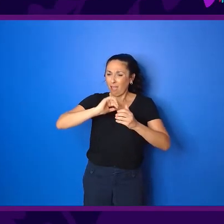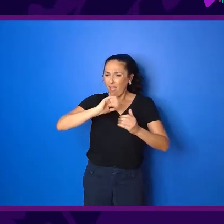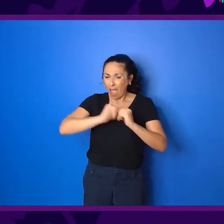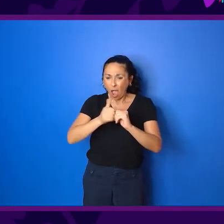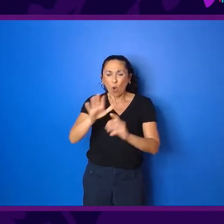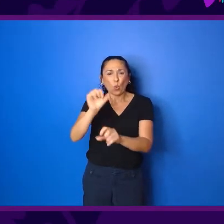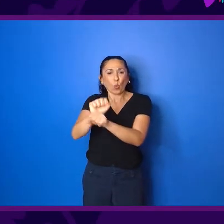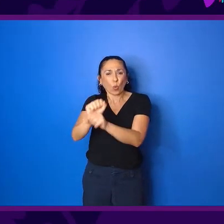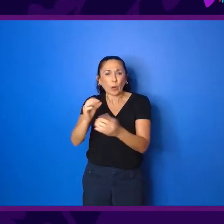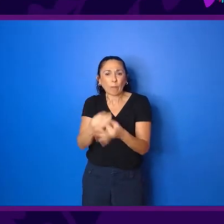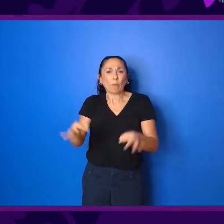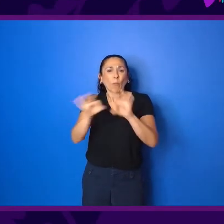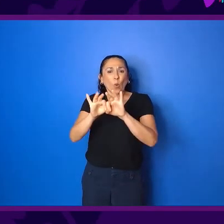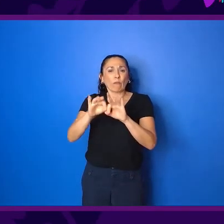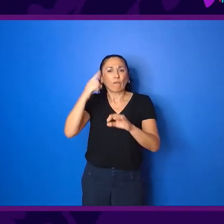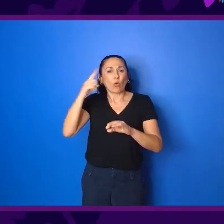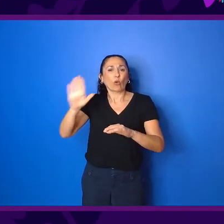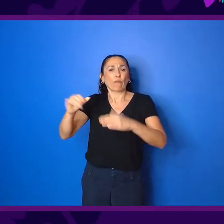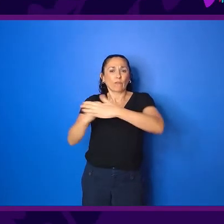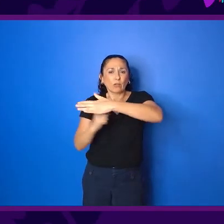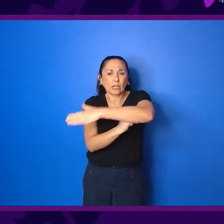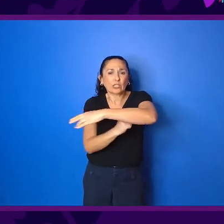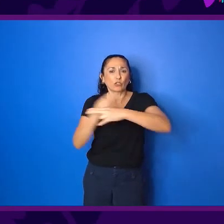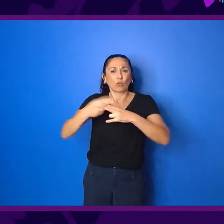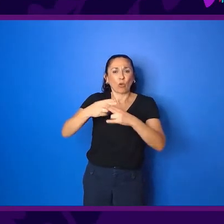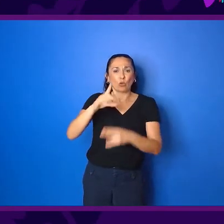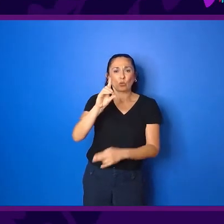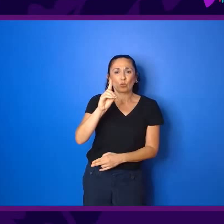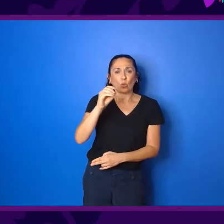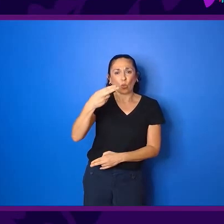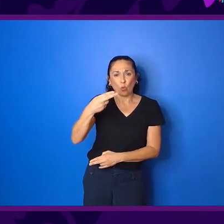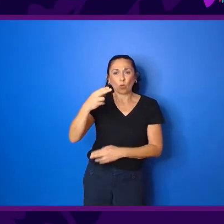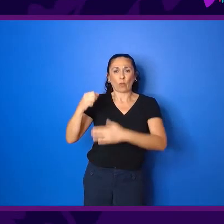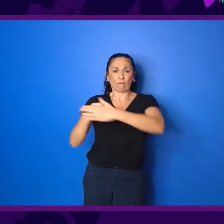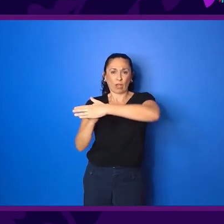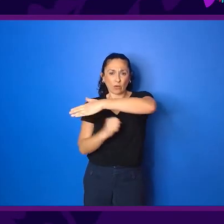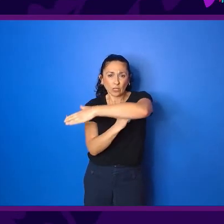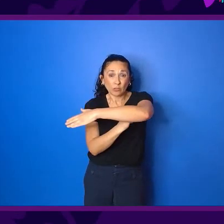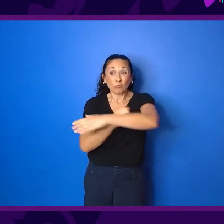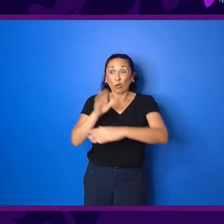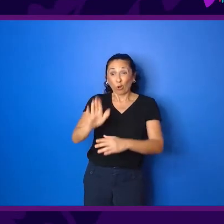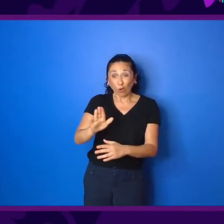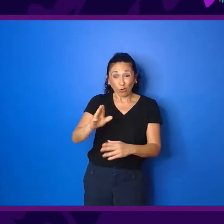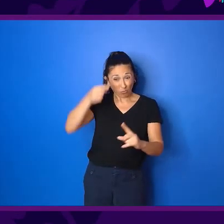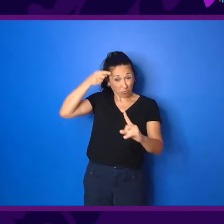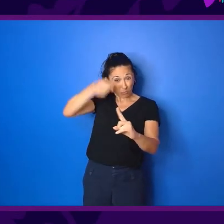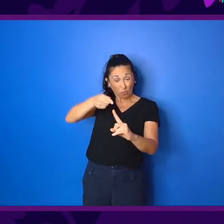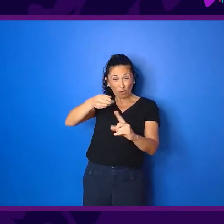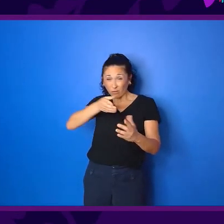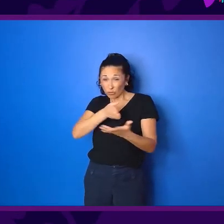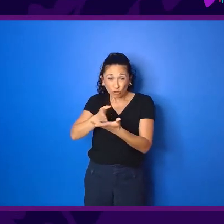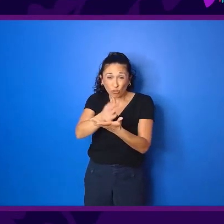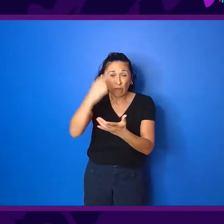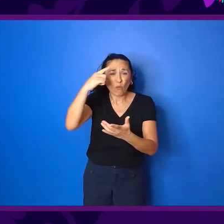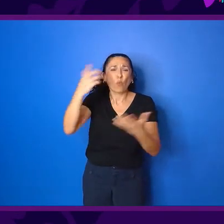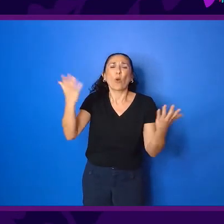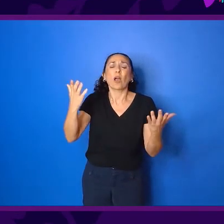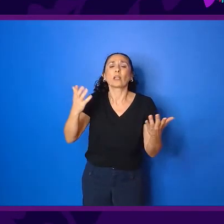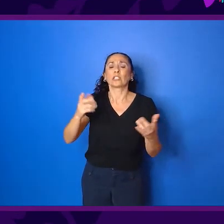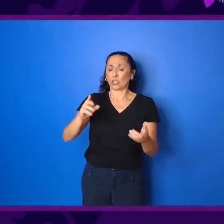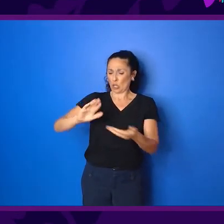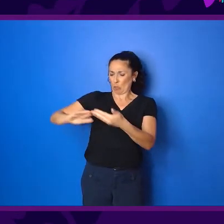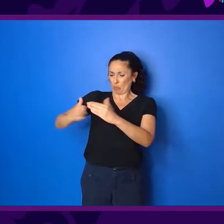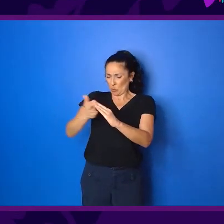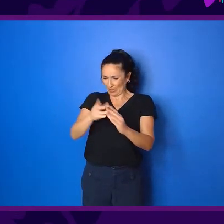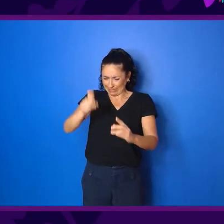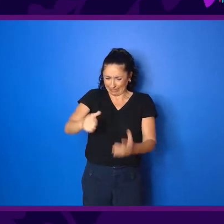continue Dolores' journey, which has always been organizing communities for change. And before we officially begin this